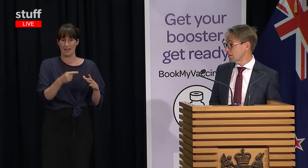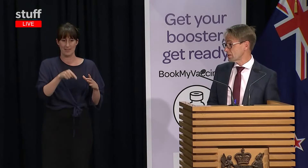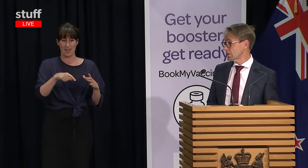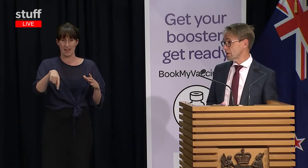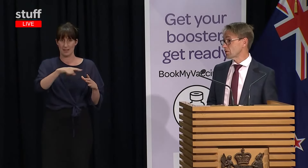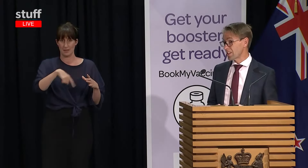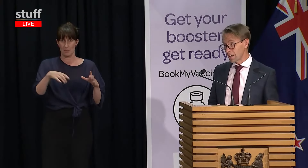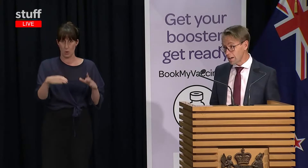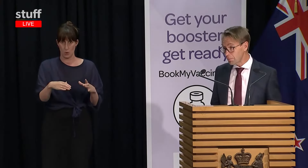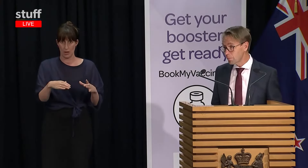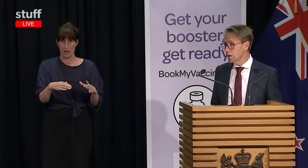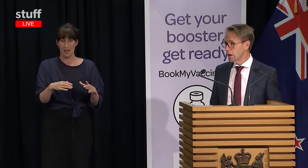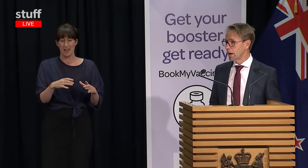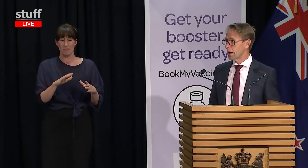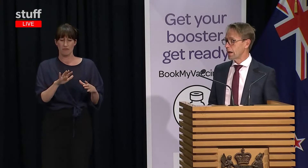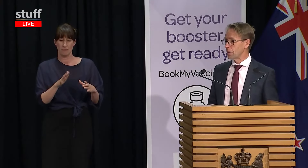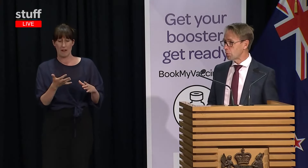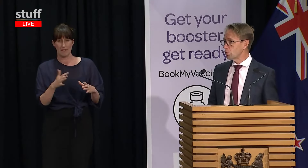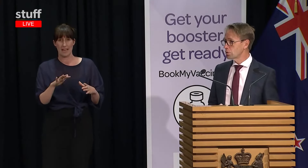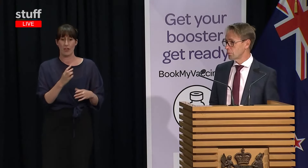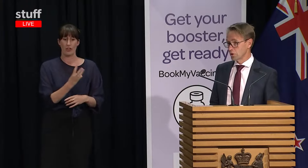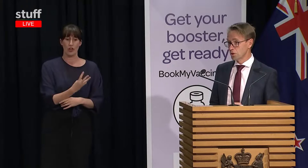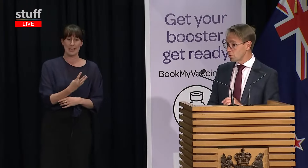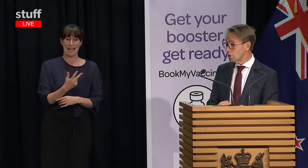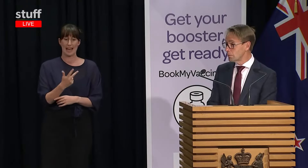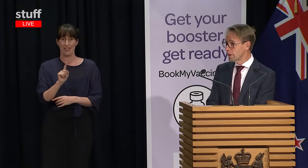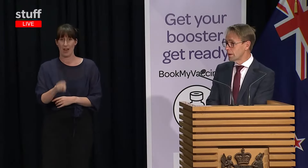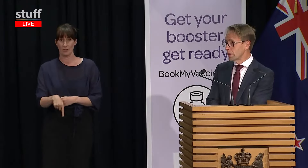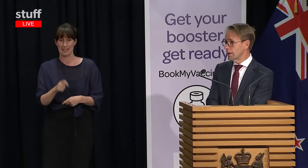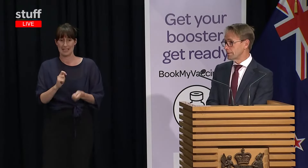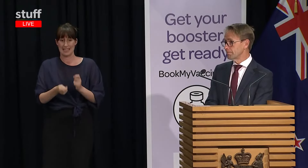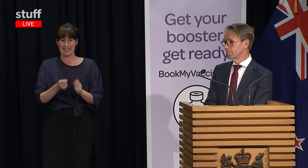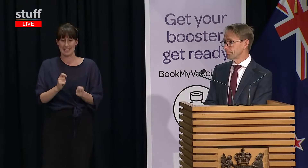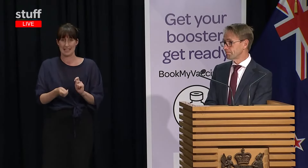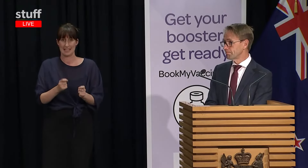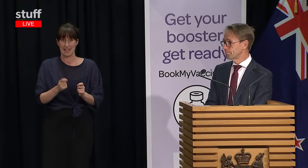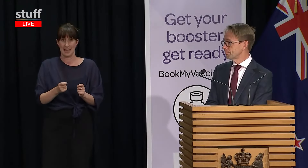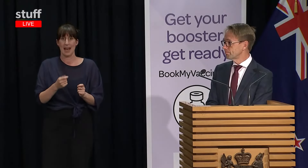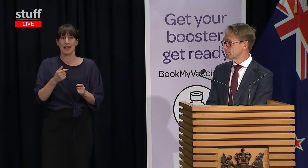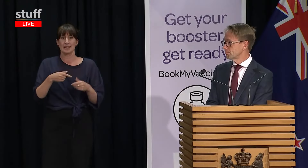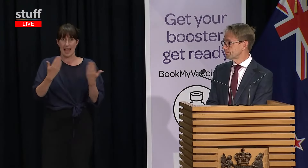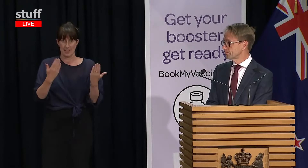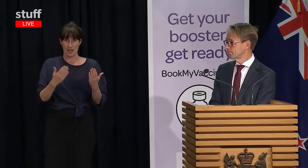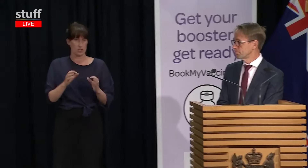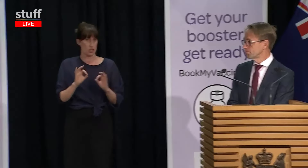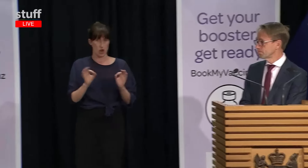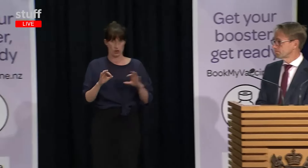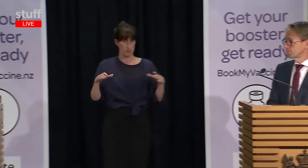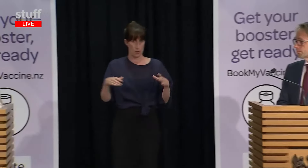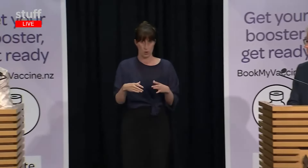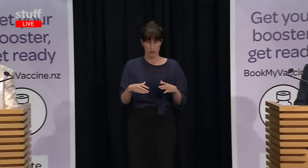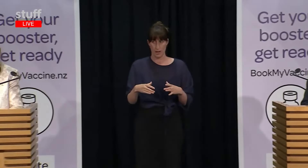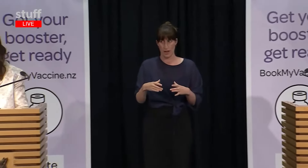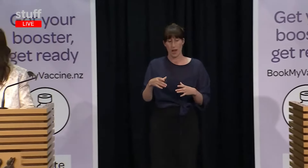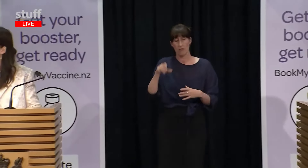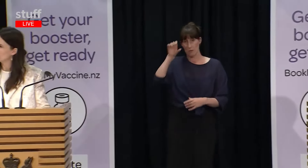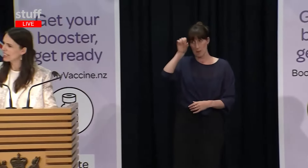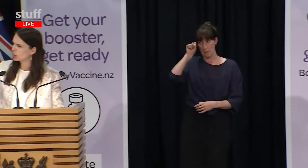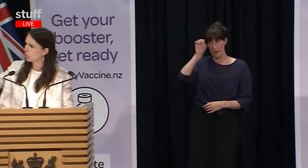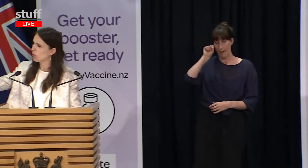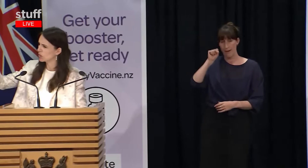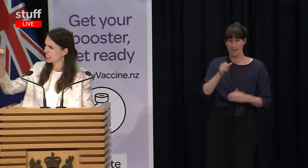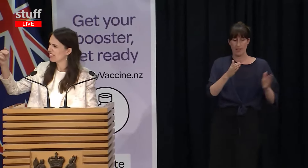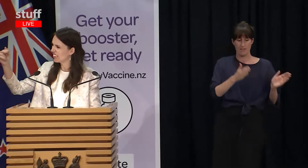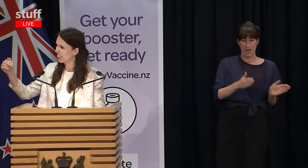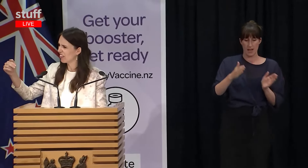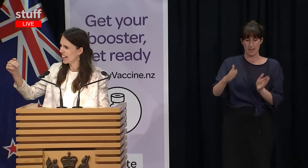around 38,000 tests a day unpooled, which is good. And keeping in mind that, as you will see from the phases, when we